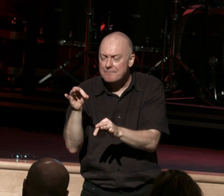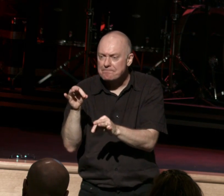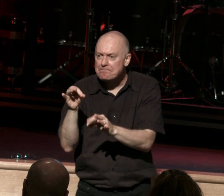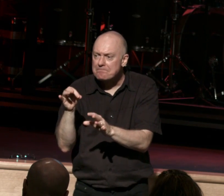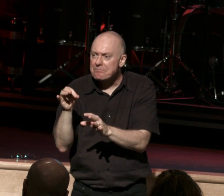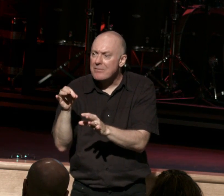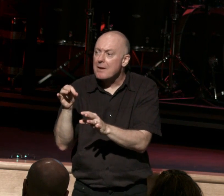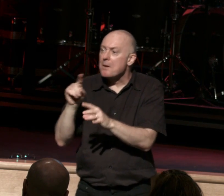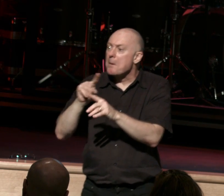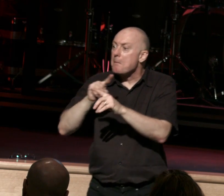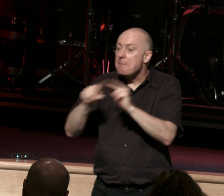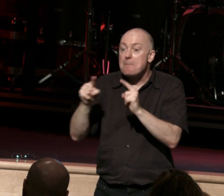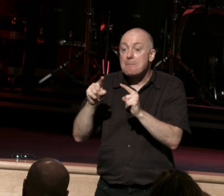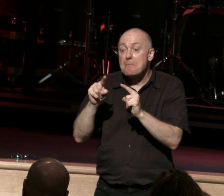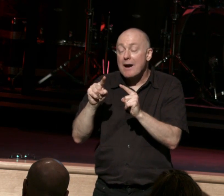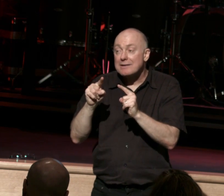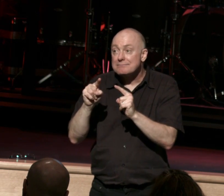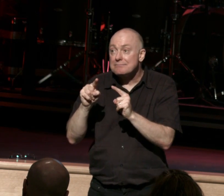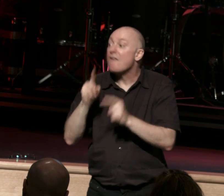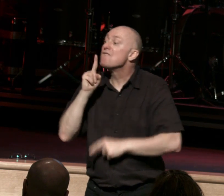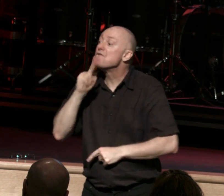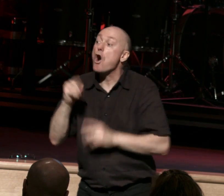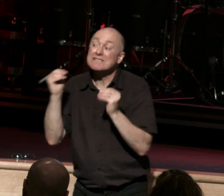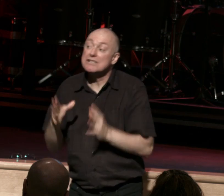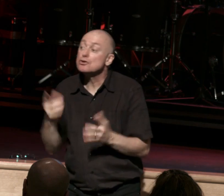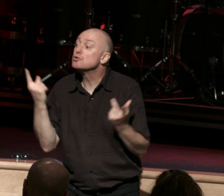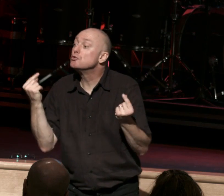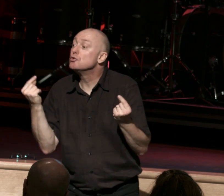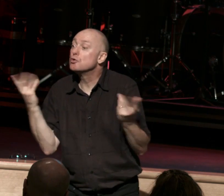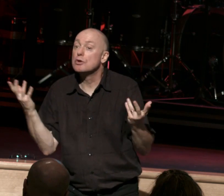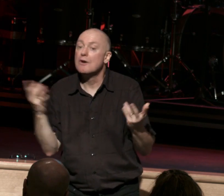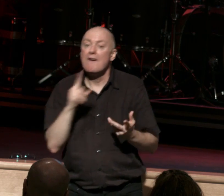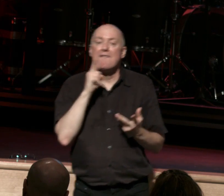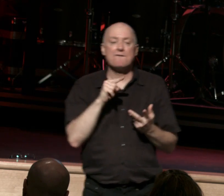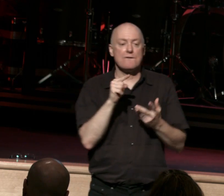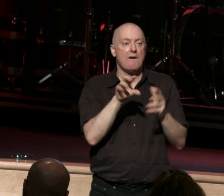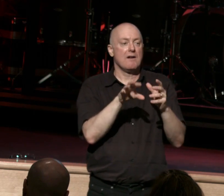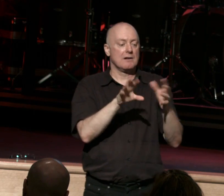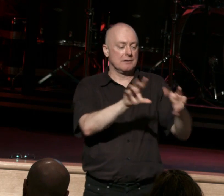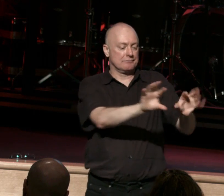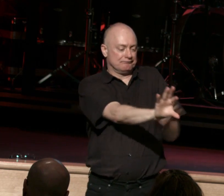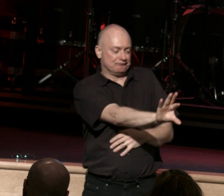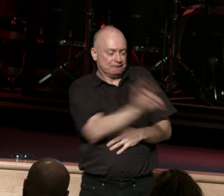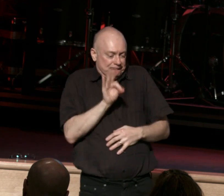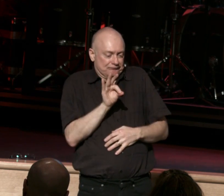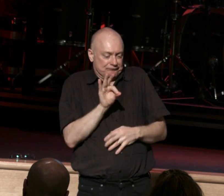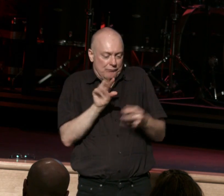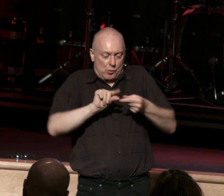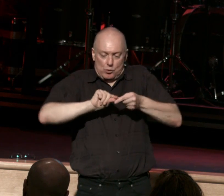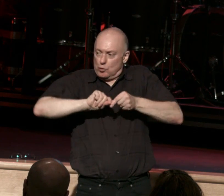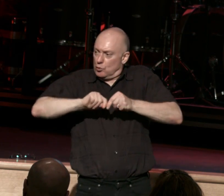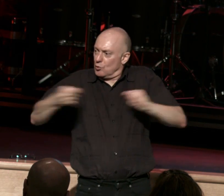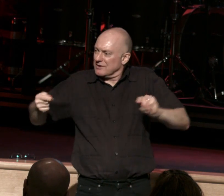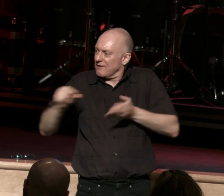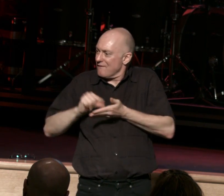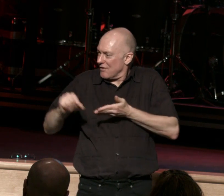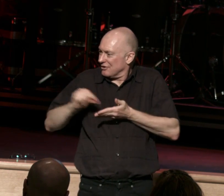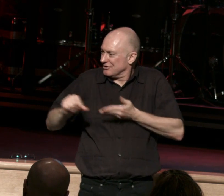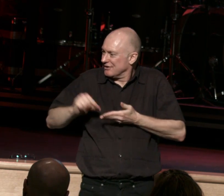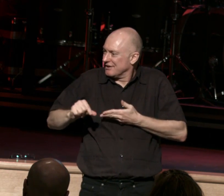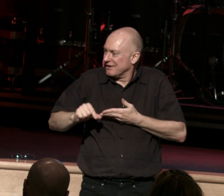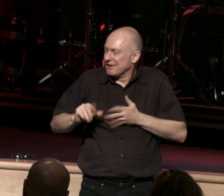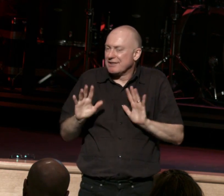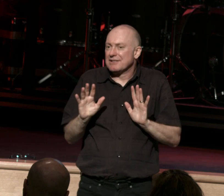he could in this sense. But here's what false teachers do. False teachers rip a verse out of context for their own